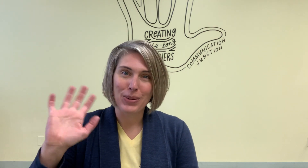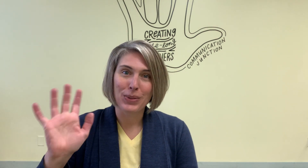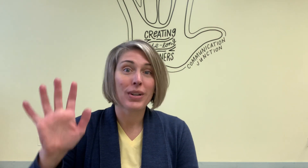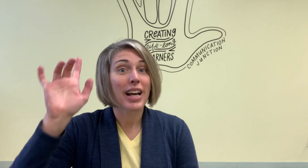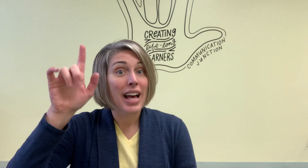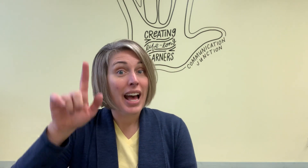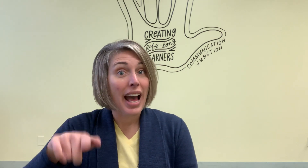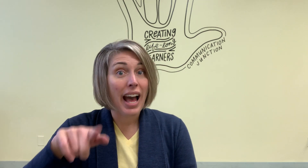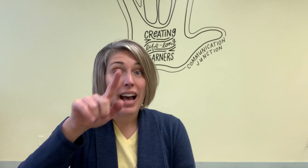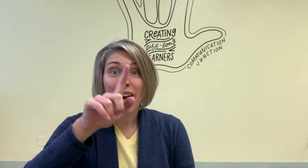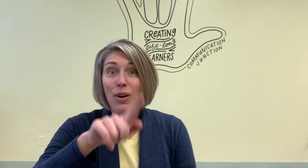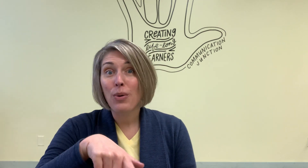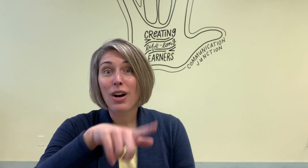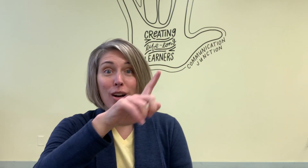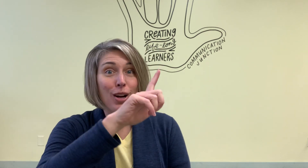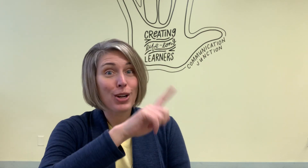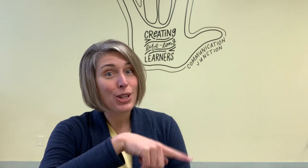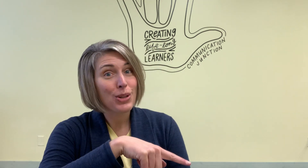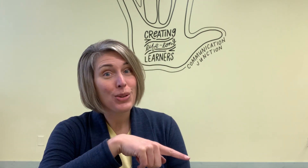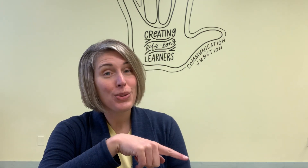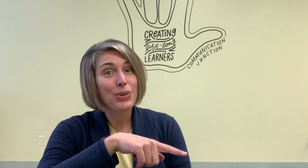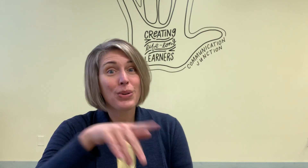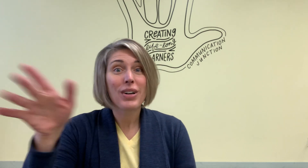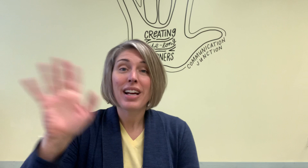Hello, how are you?